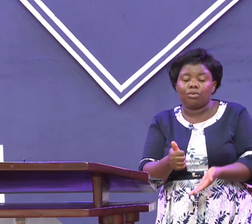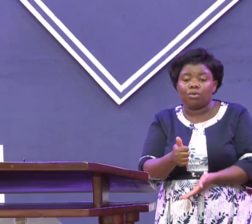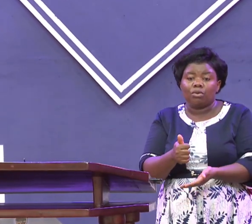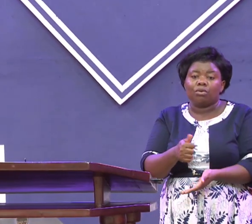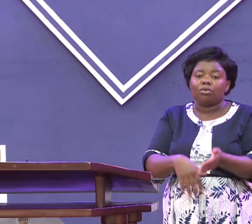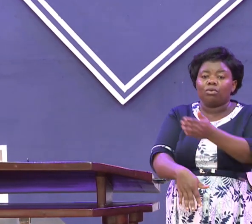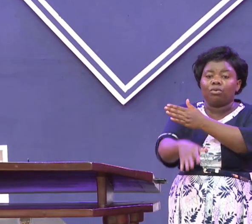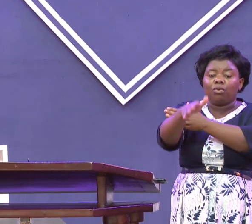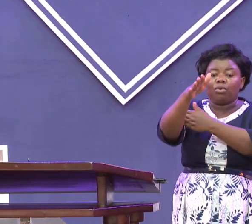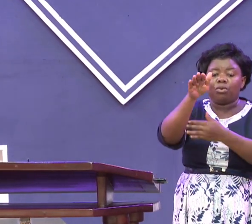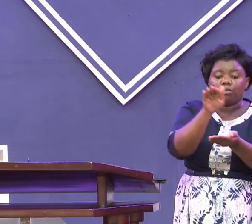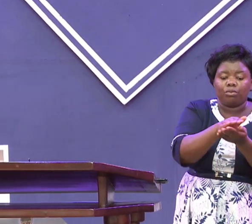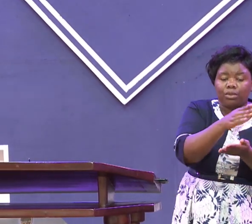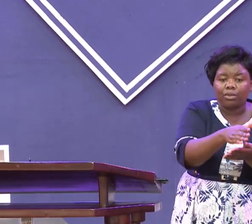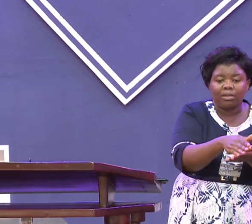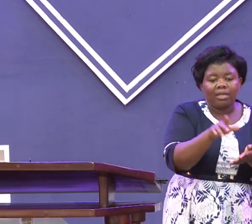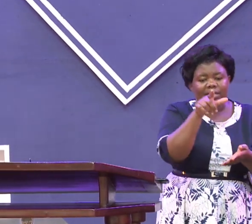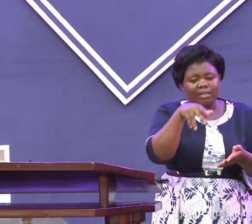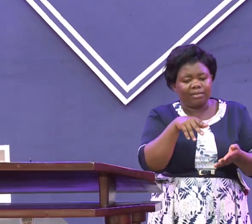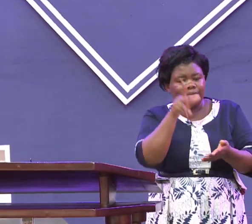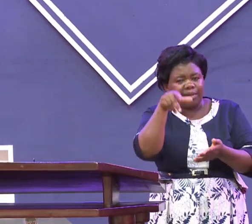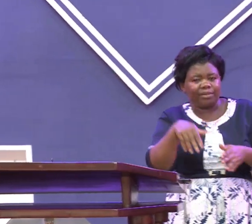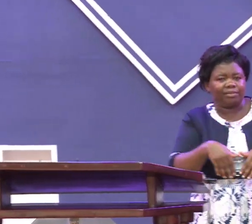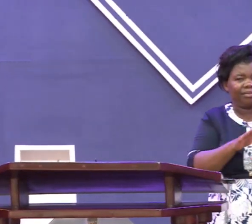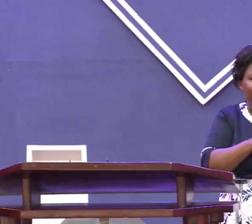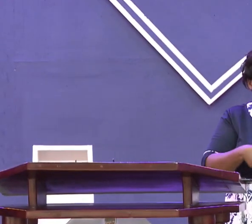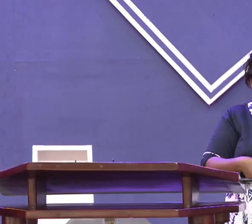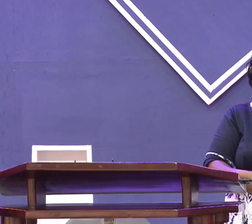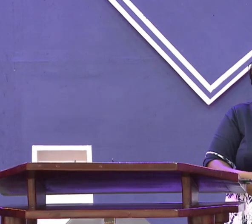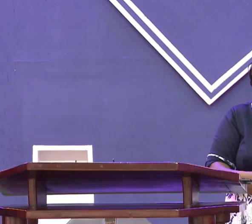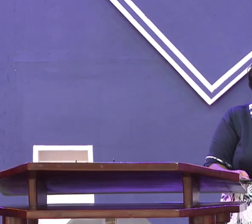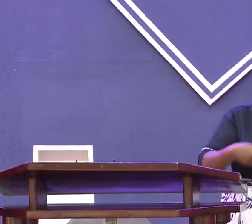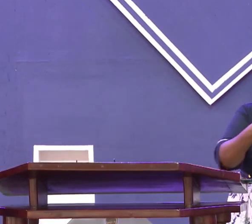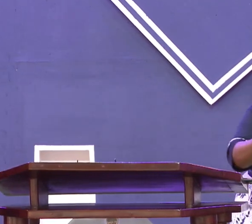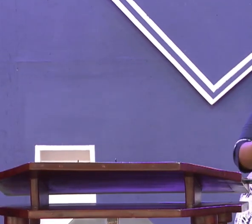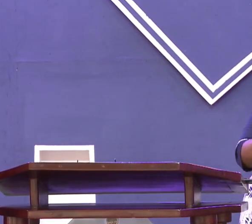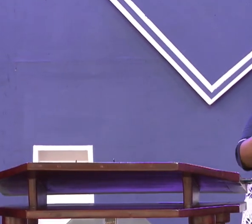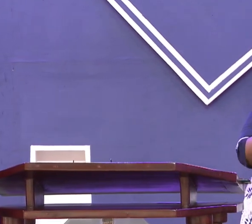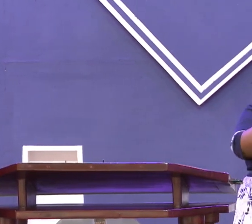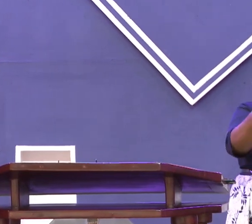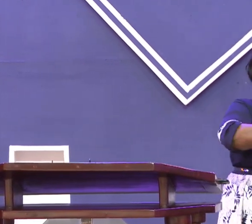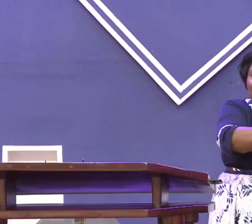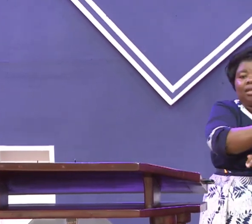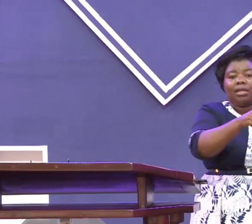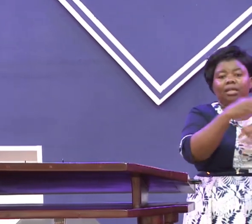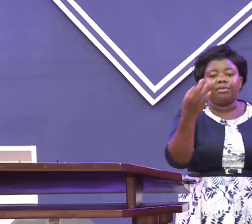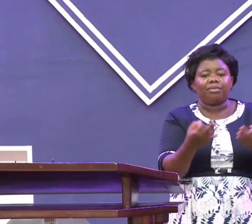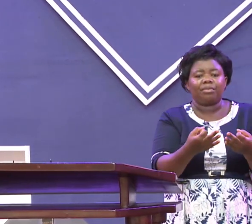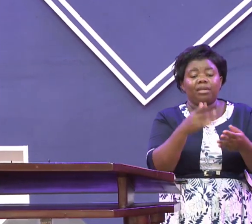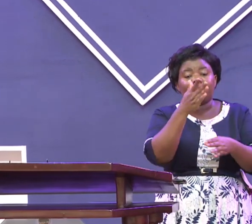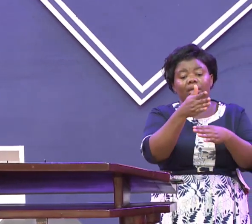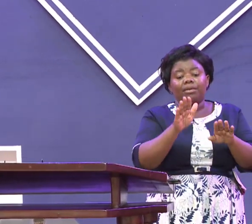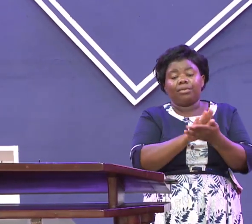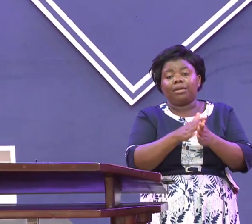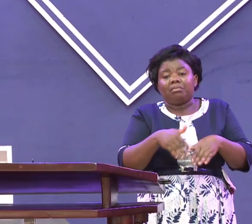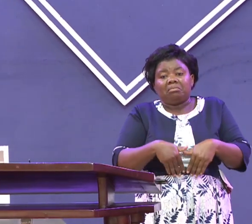here. Oyo na ko wa. That one gets tired. Na kuongera yo na kutereke wo mulala. He puts you somewhere else.